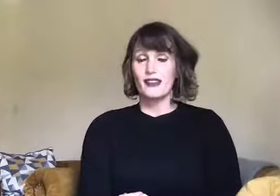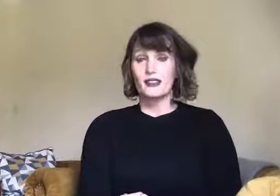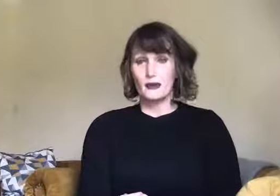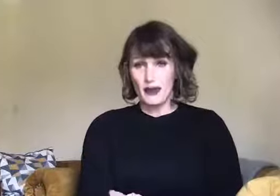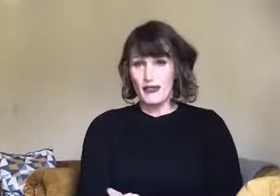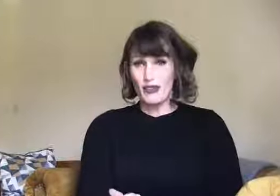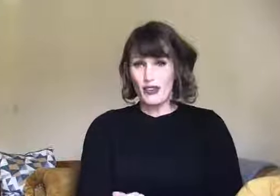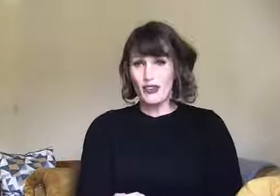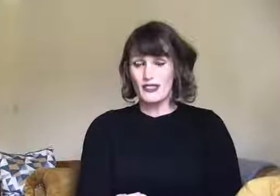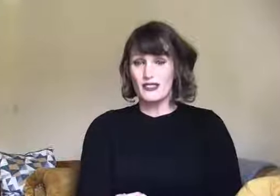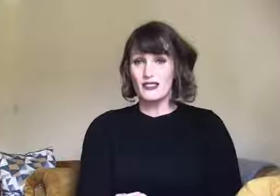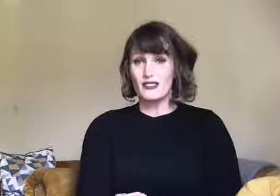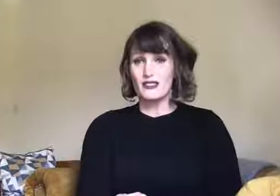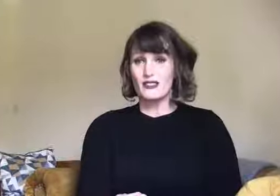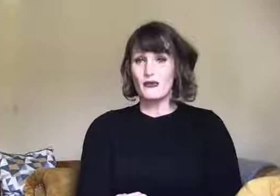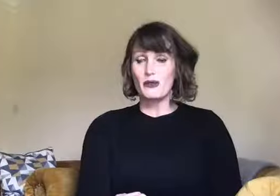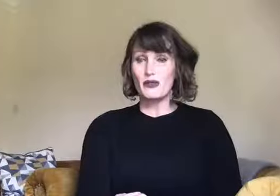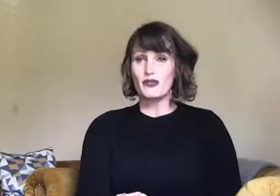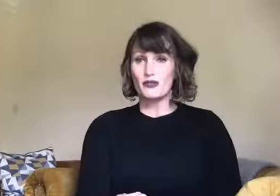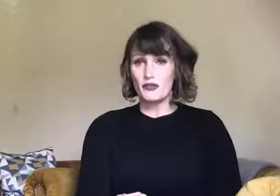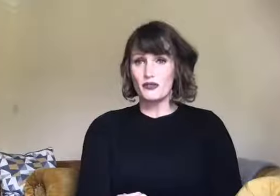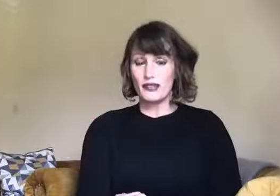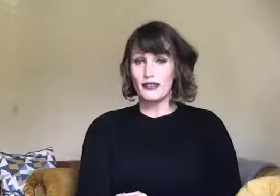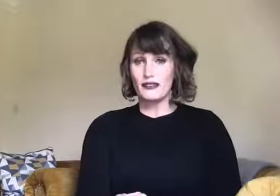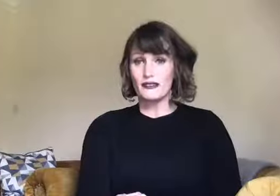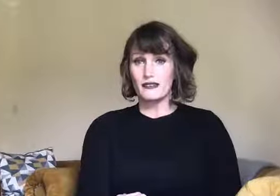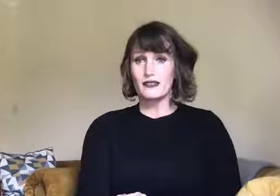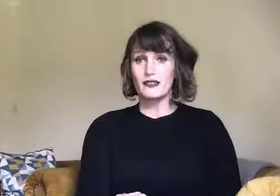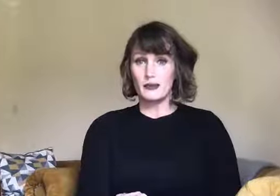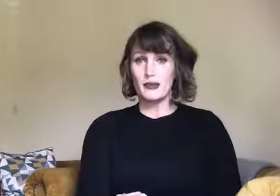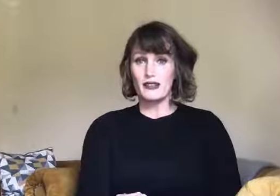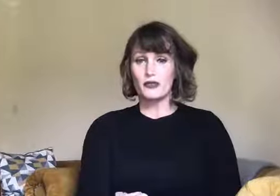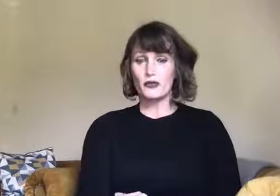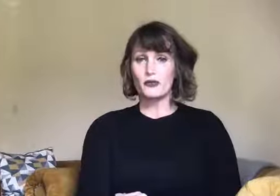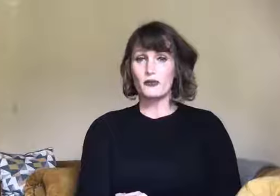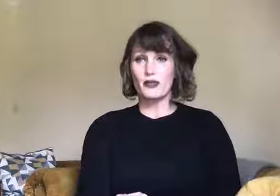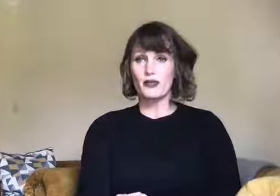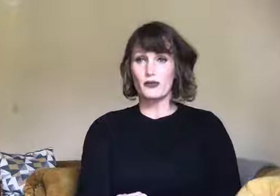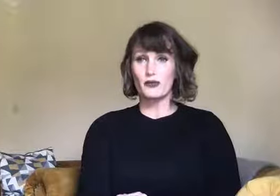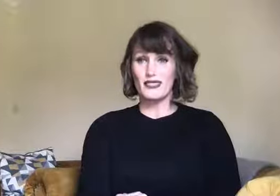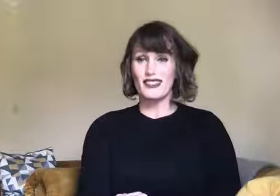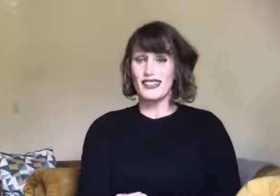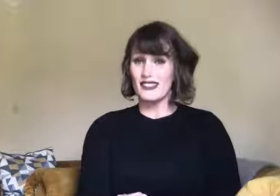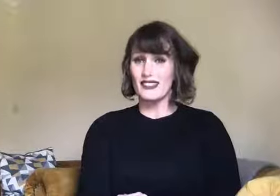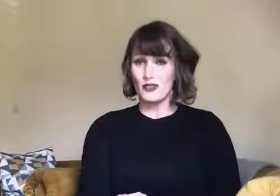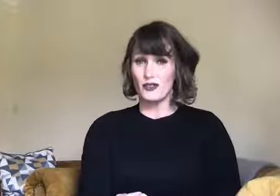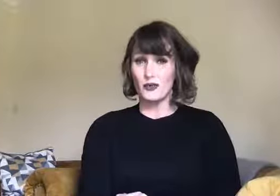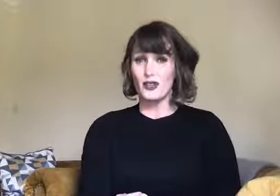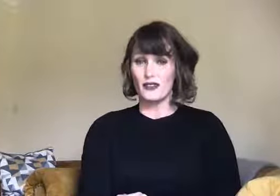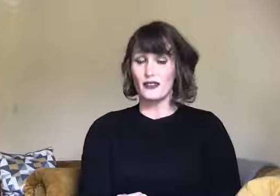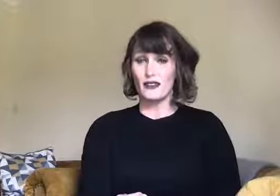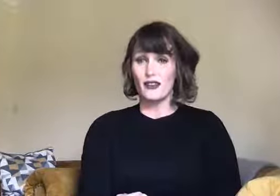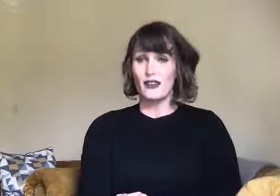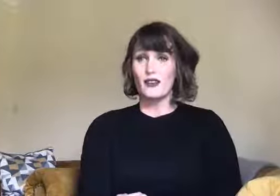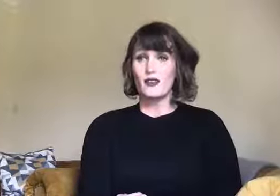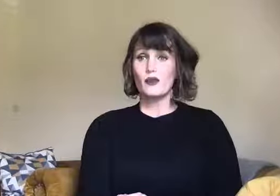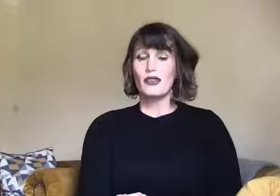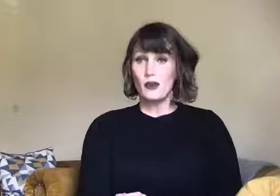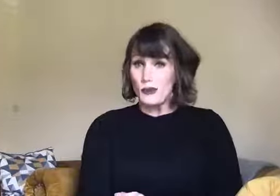Some people haven't got gardens and some people are sort of struggling to be indoors. But I just want to say, the quicker that we can